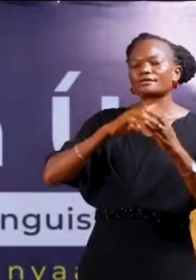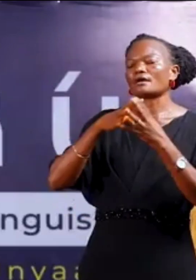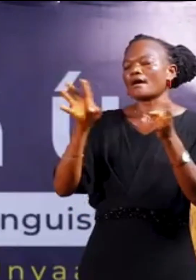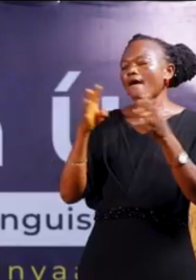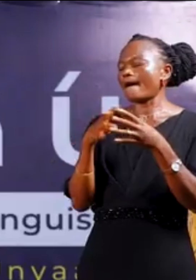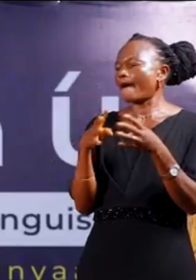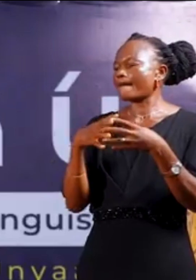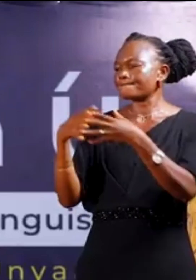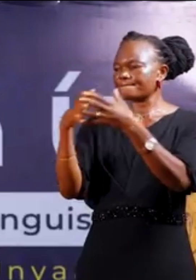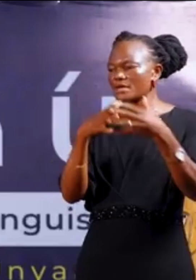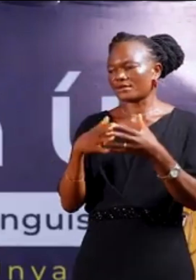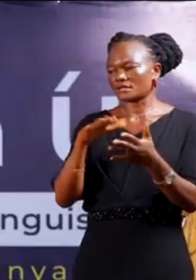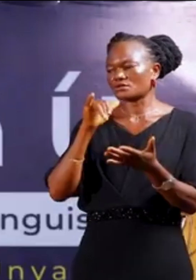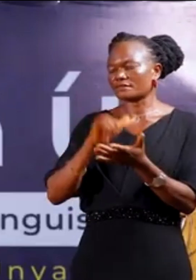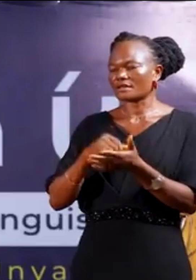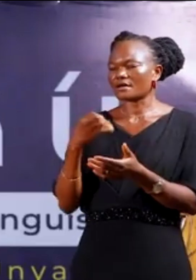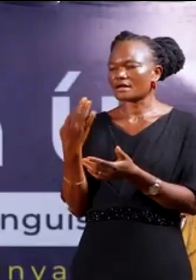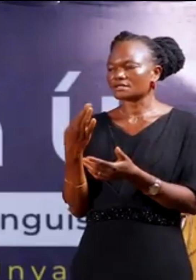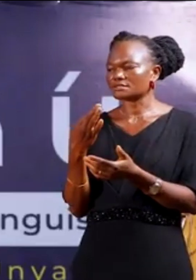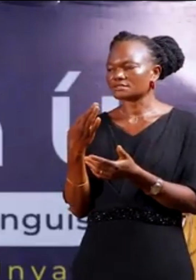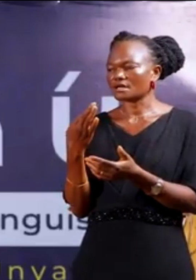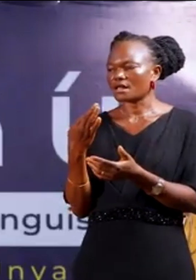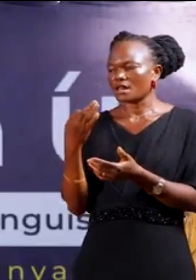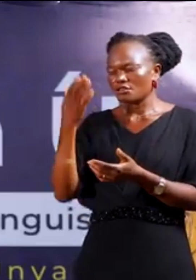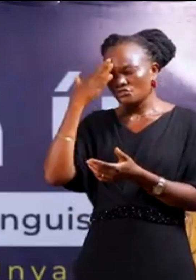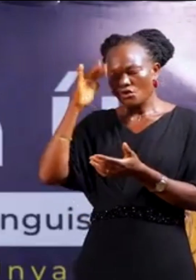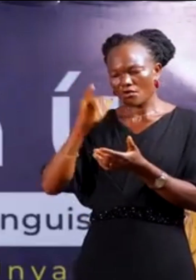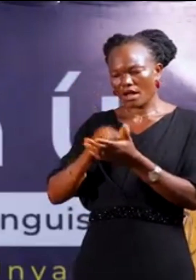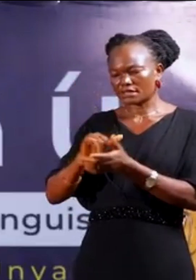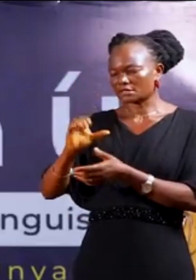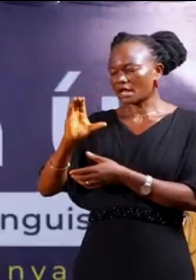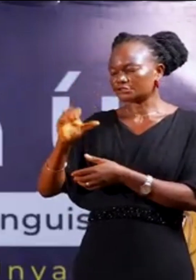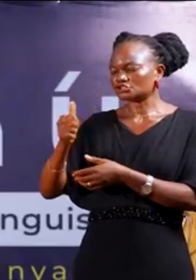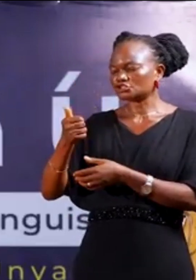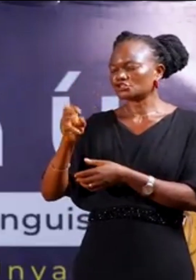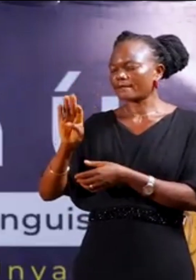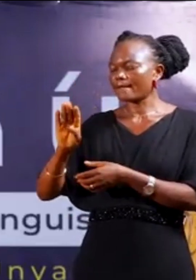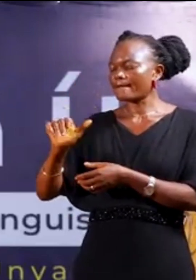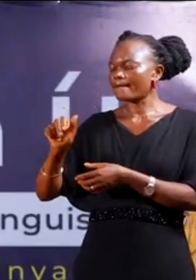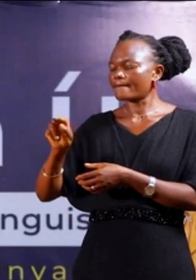Americas. Another Igbo slave in Jamaica, known as Archibald